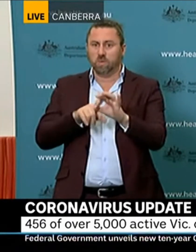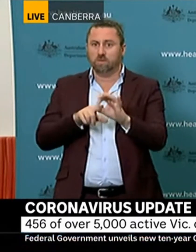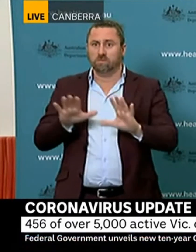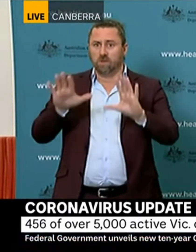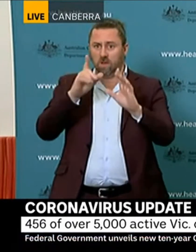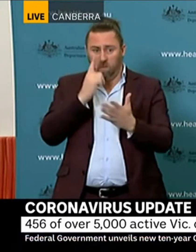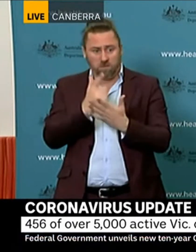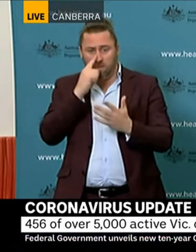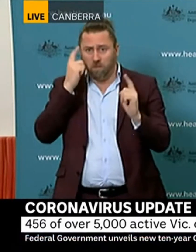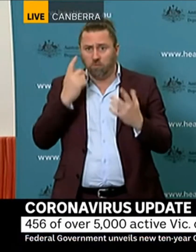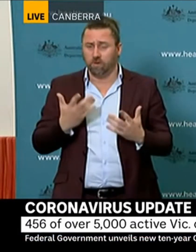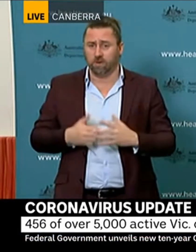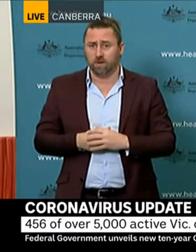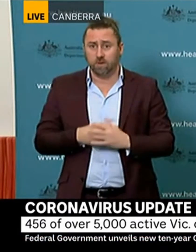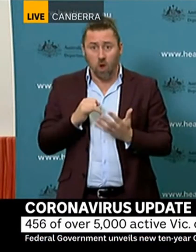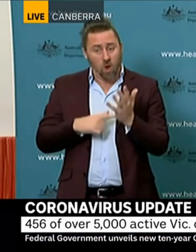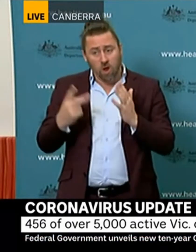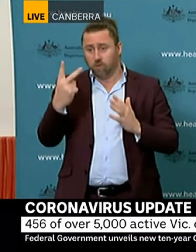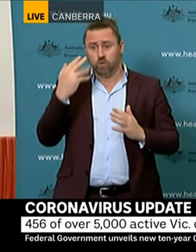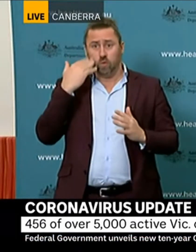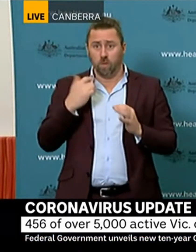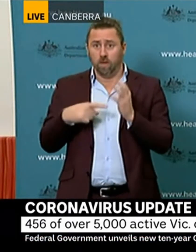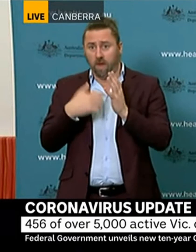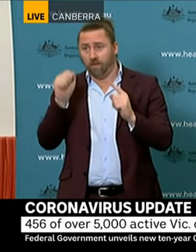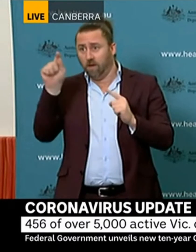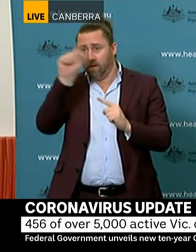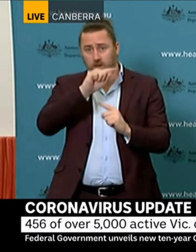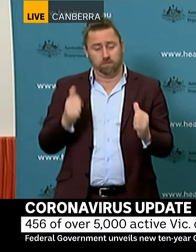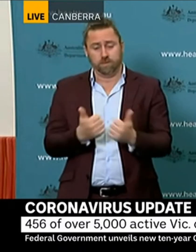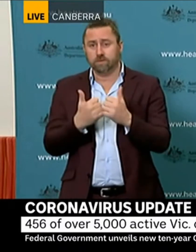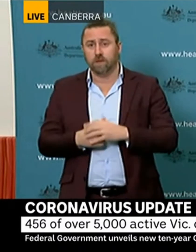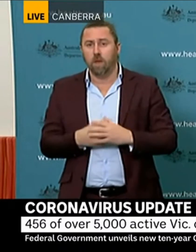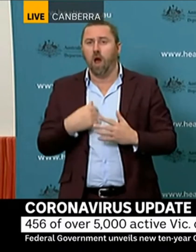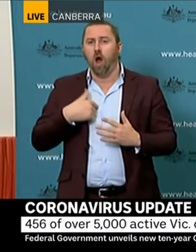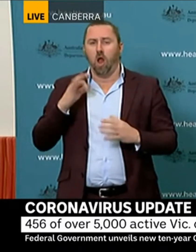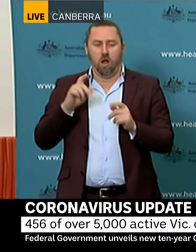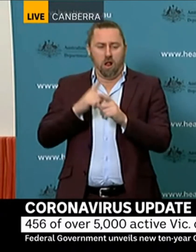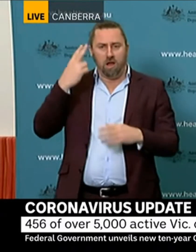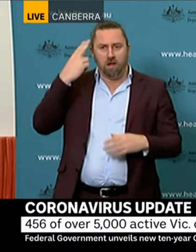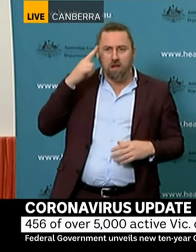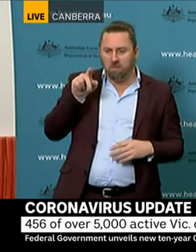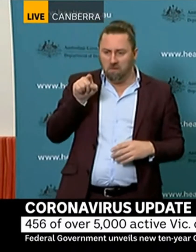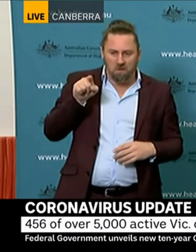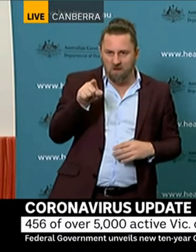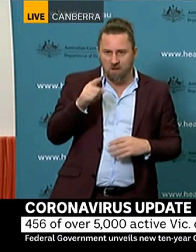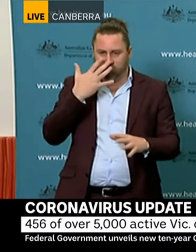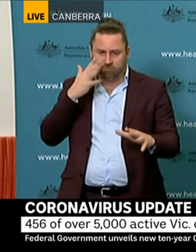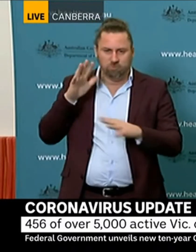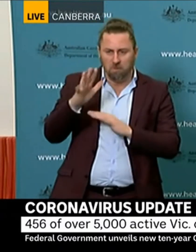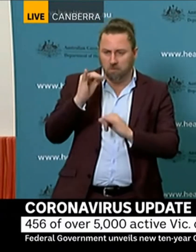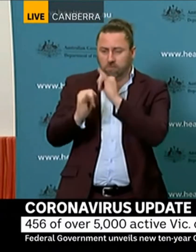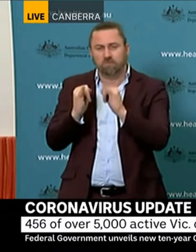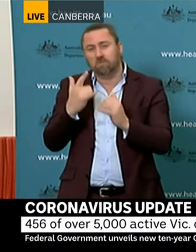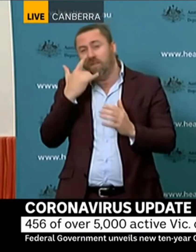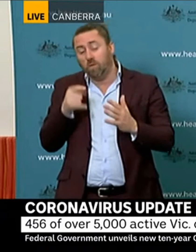So it's not only those two that have been affected. But look, I'm not in favour of naming and shaming. That's unfortunate that